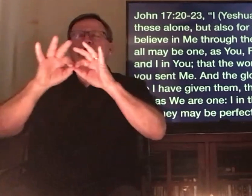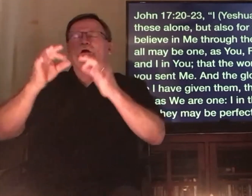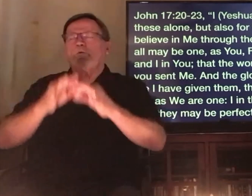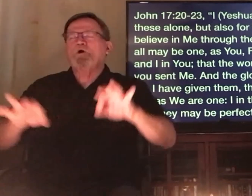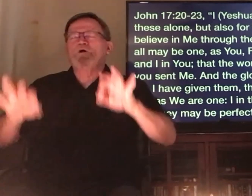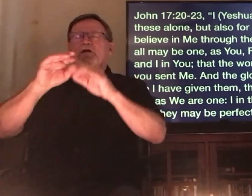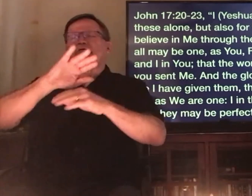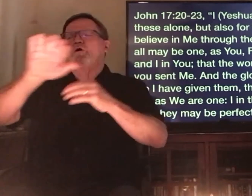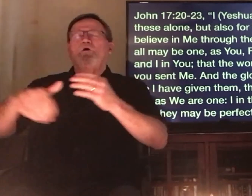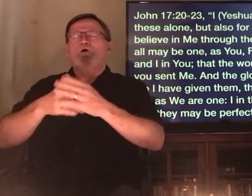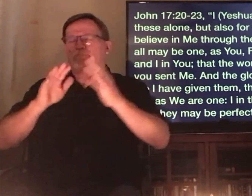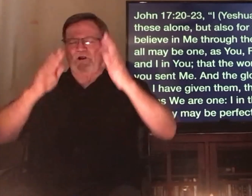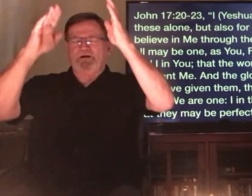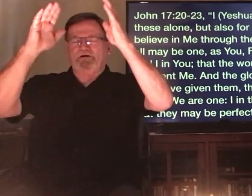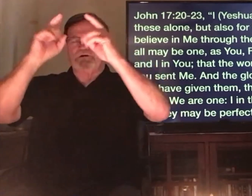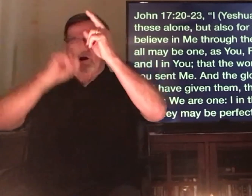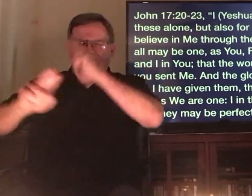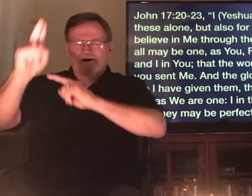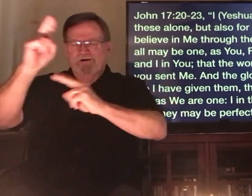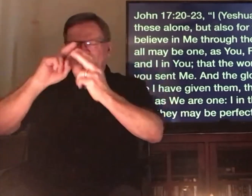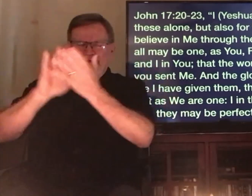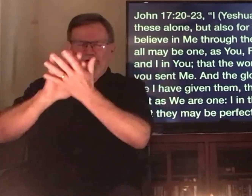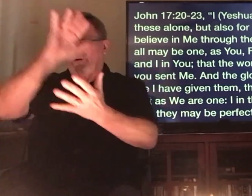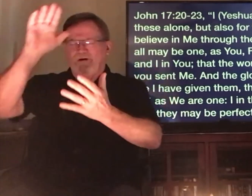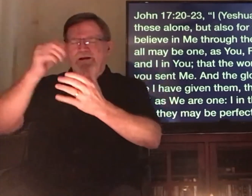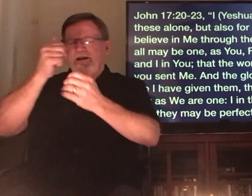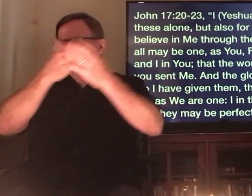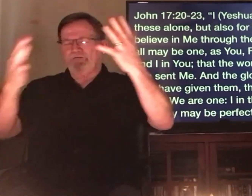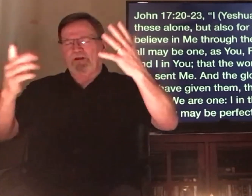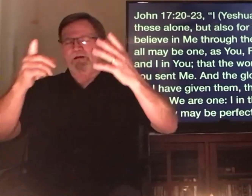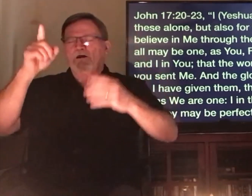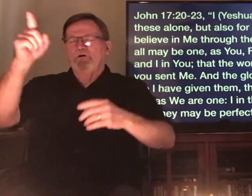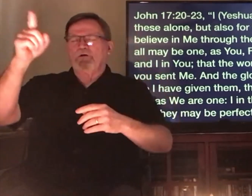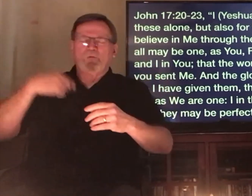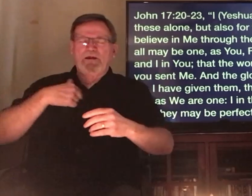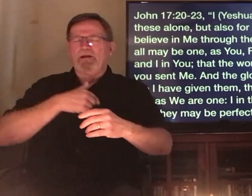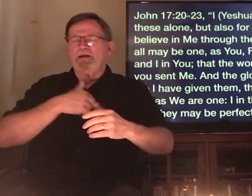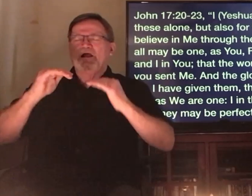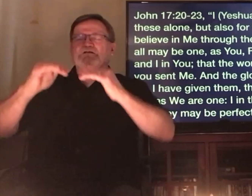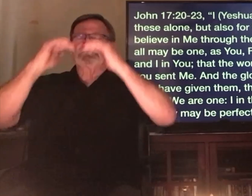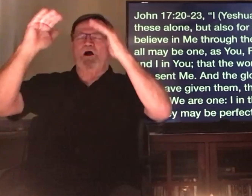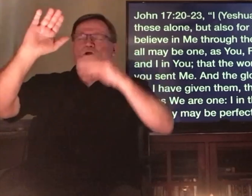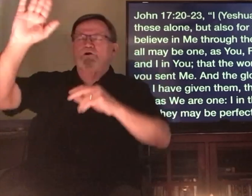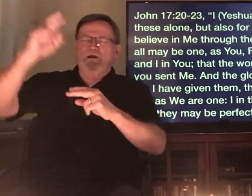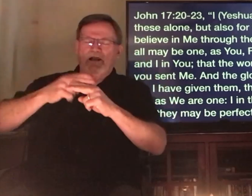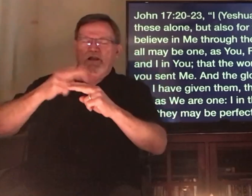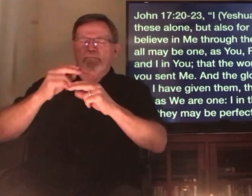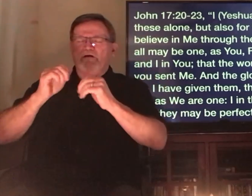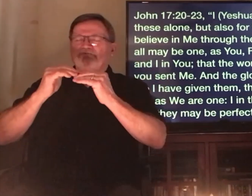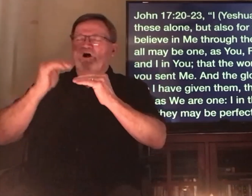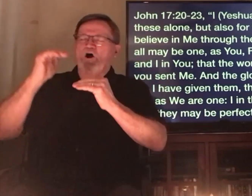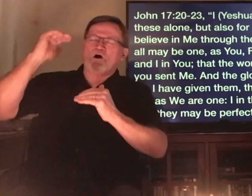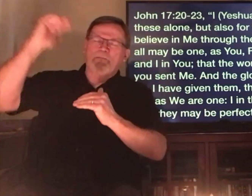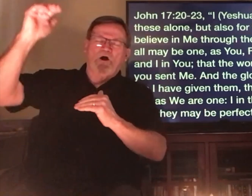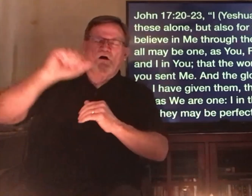he took all the sins and death and sick and infirmity,